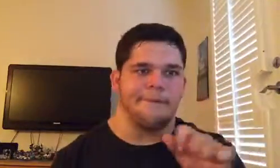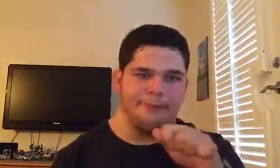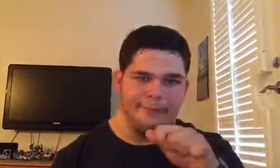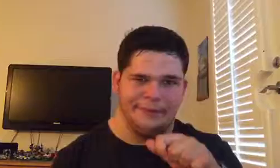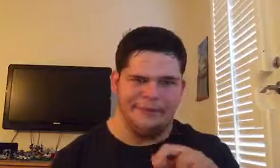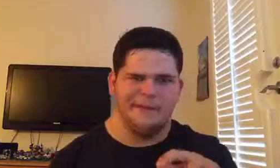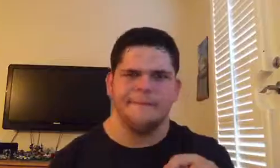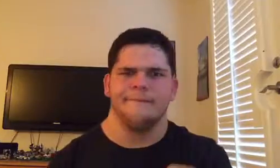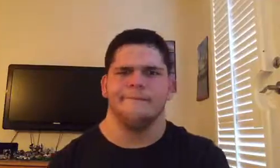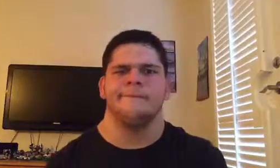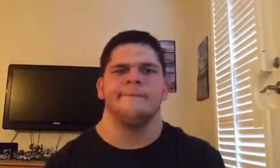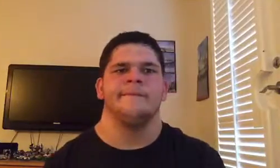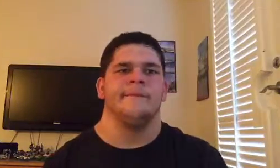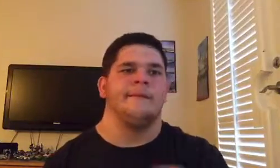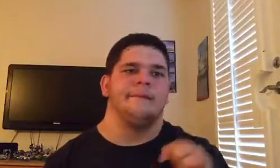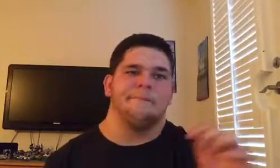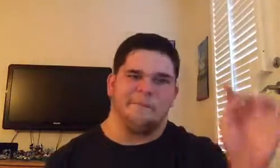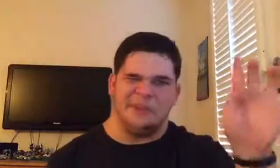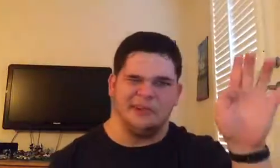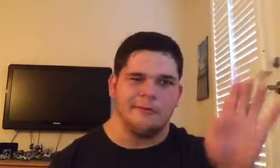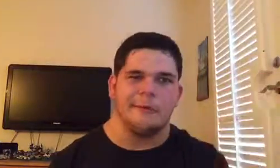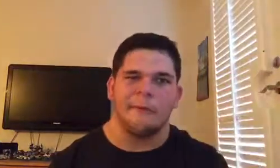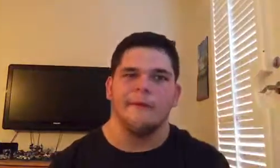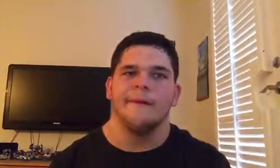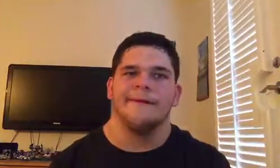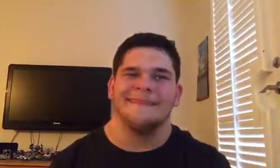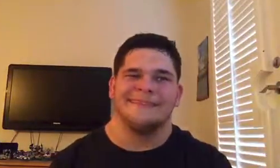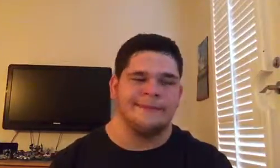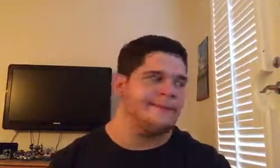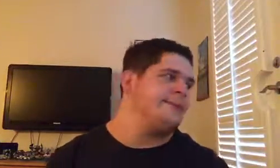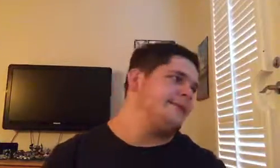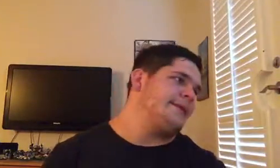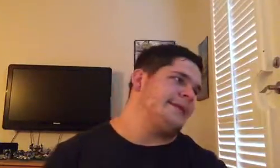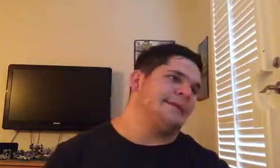webs on their own, better grapple hooks, and